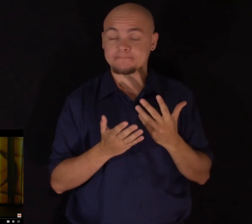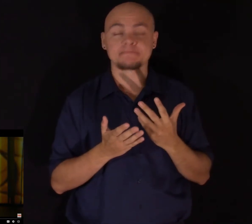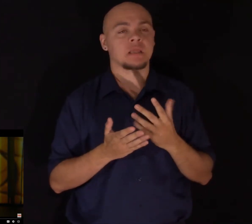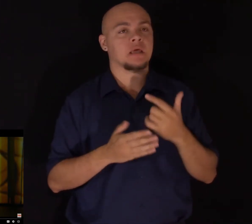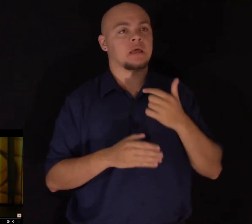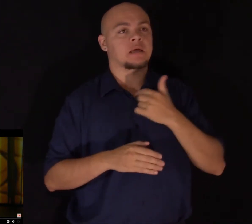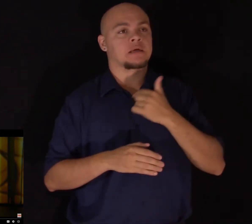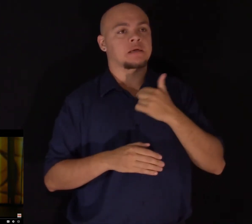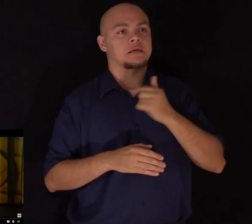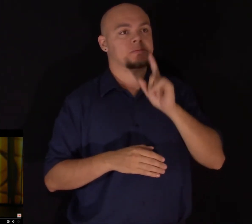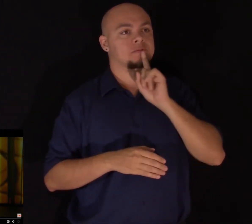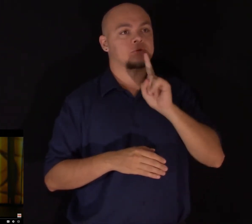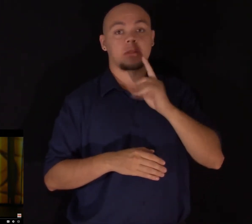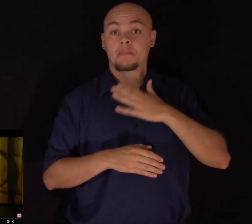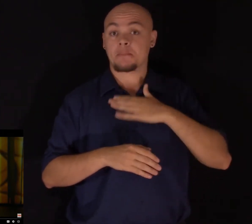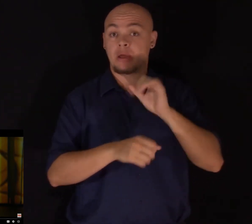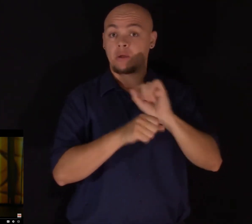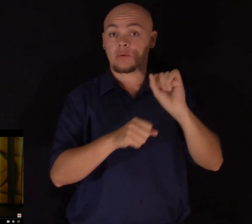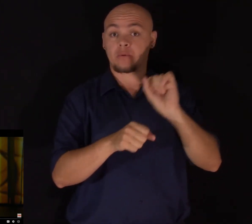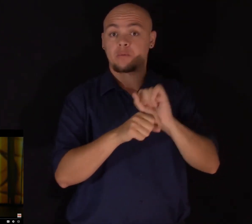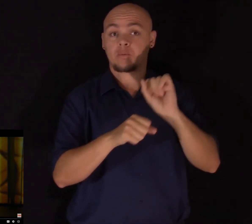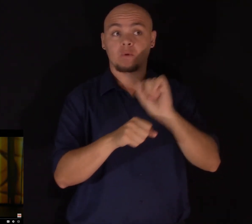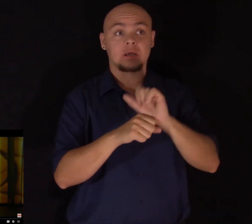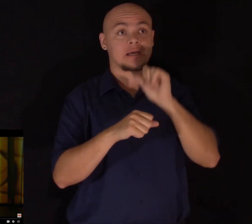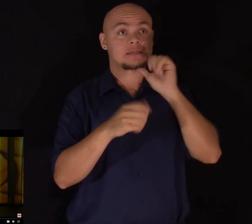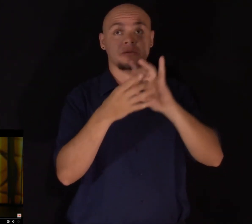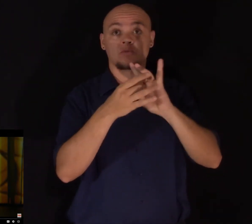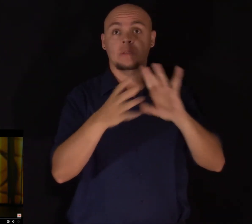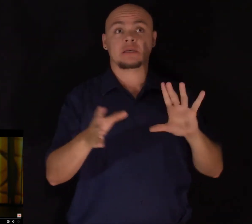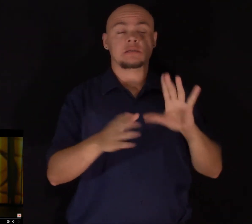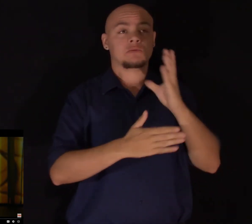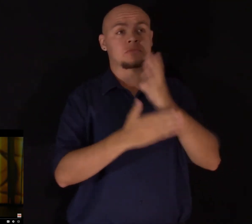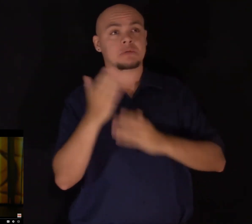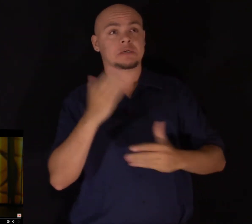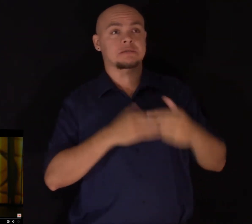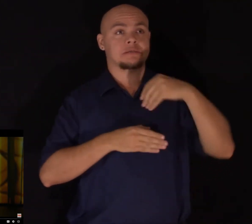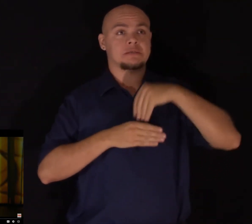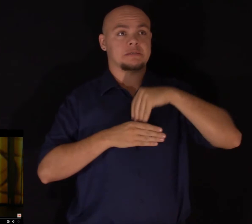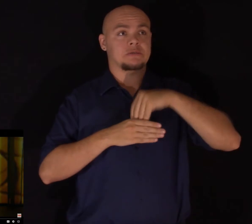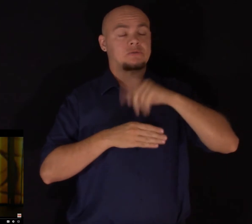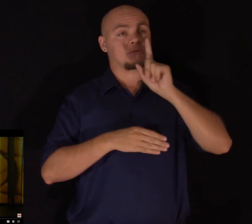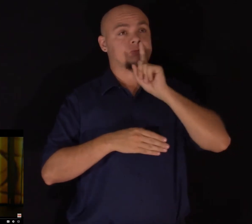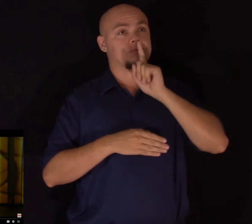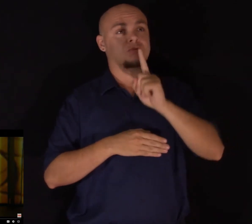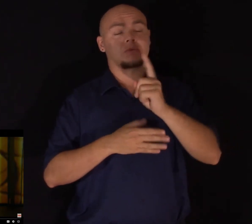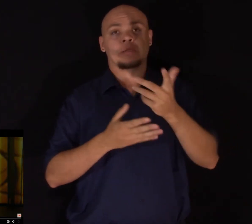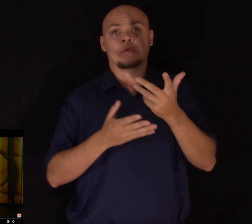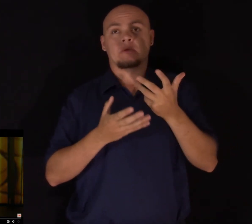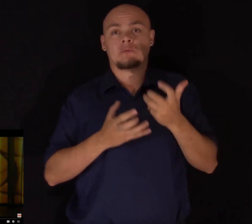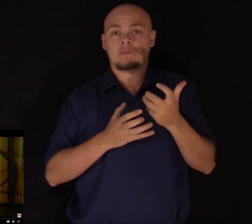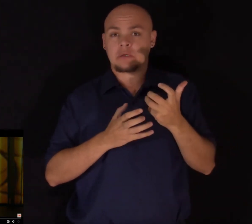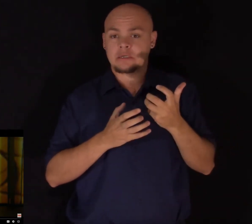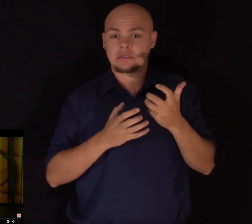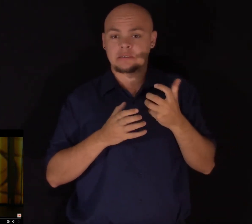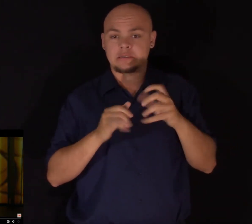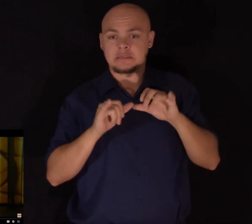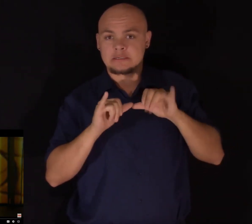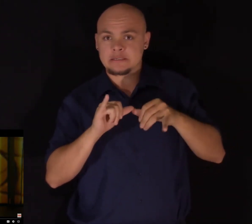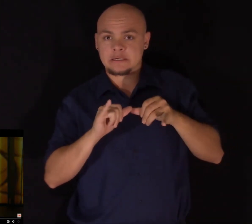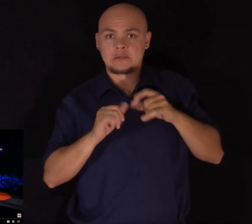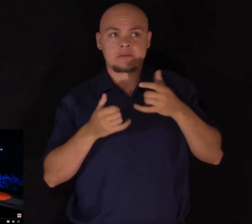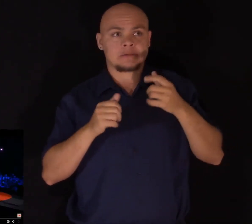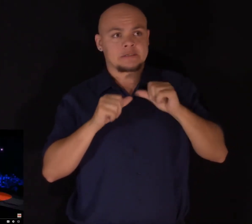frustrated about not being able to get my work out to the world, there was a part of me that was working very hard to engineer staying